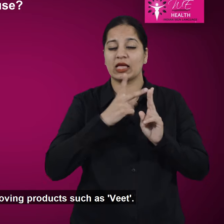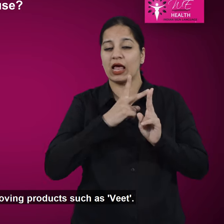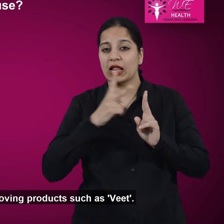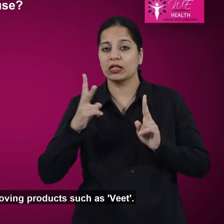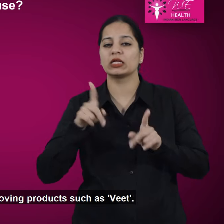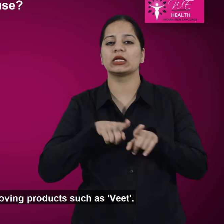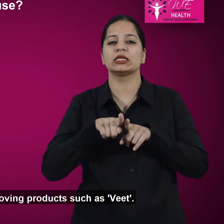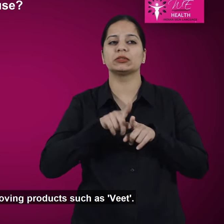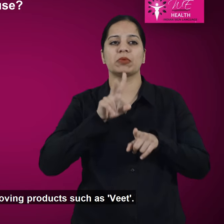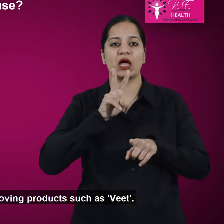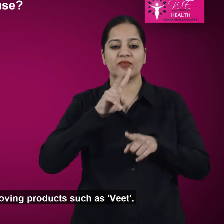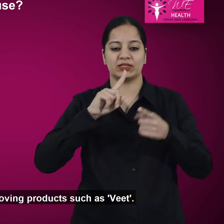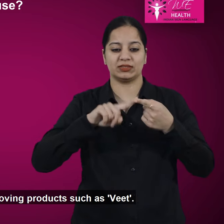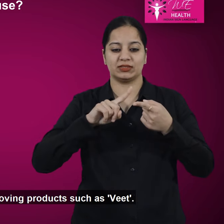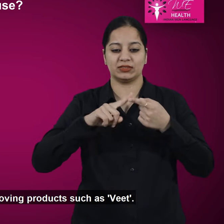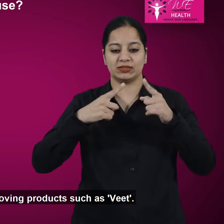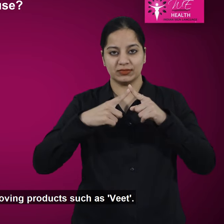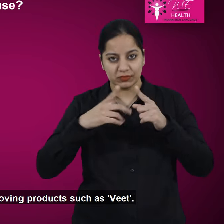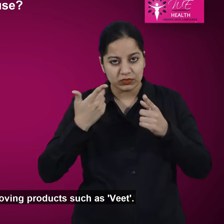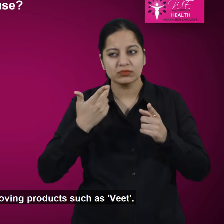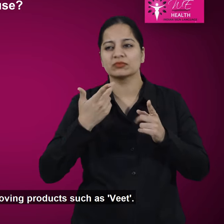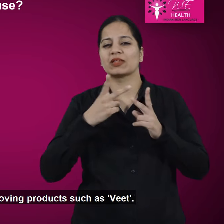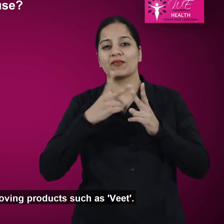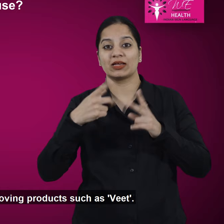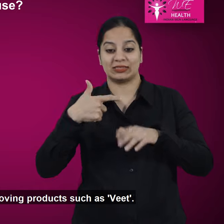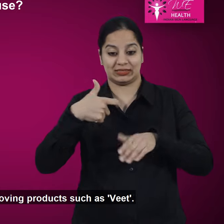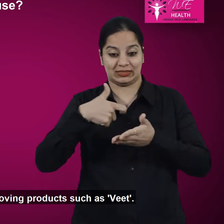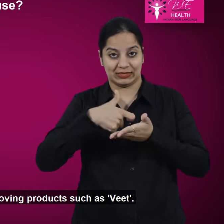And avoid using hair removing products such as feet.